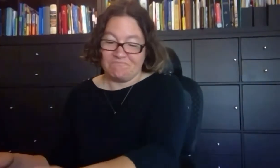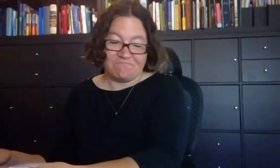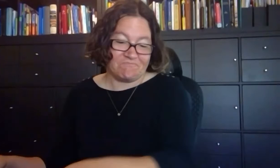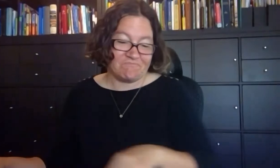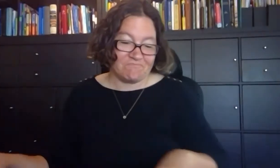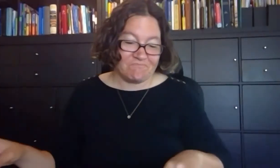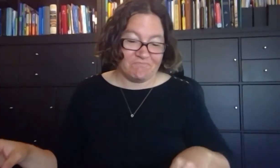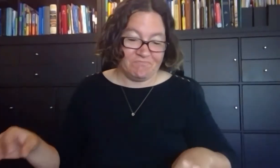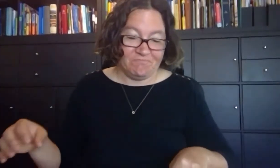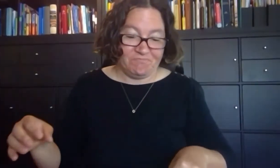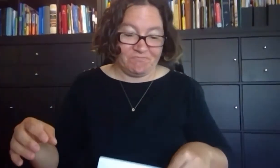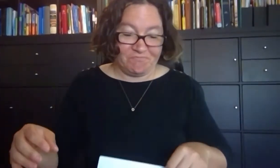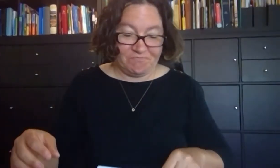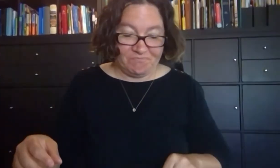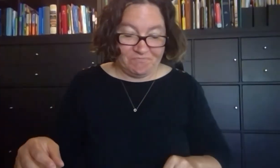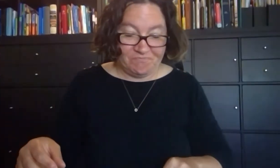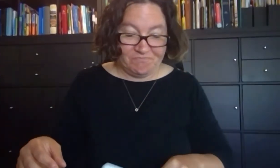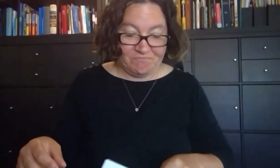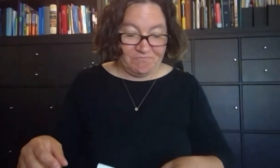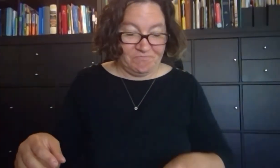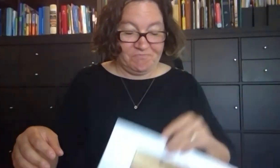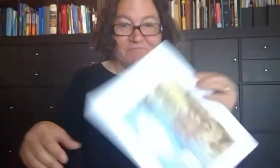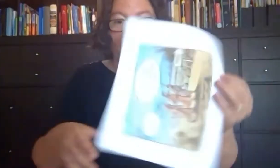including this woman as a disciple.